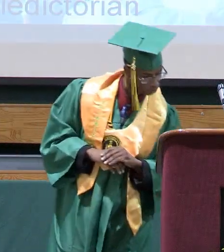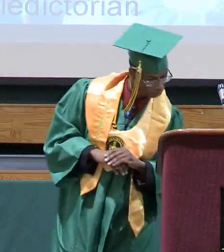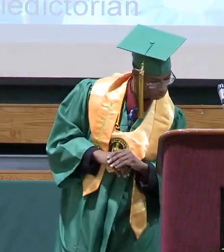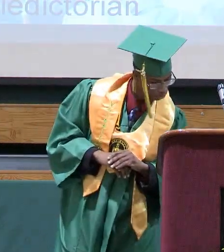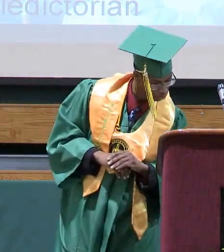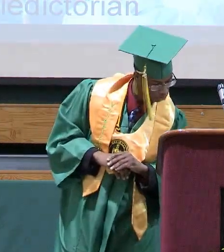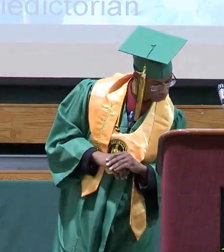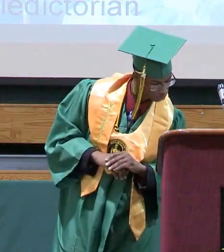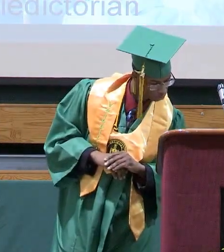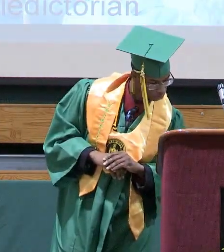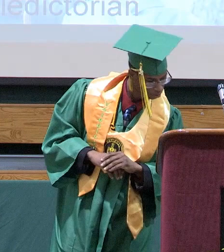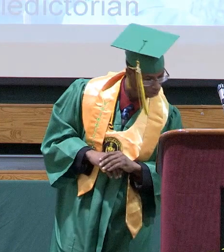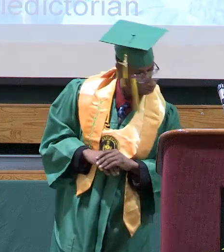up.